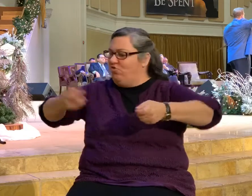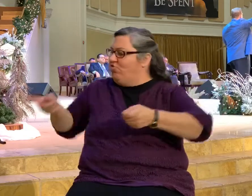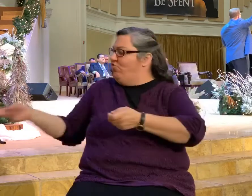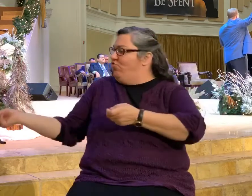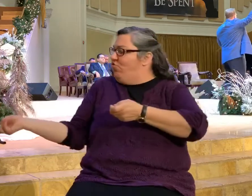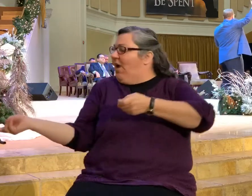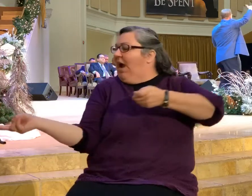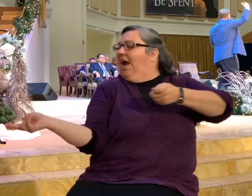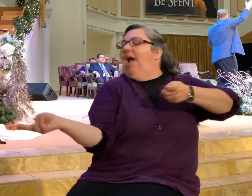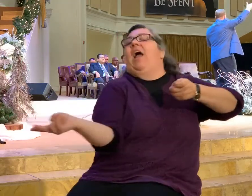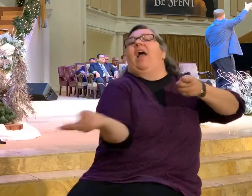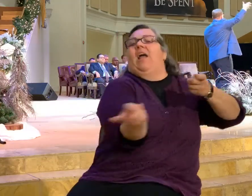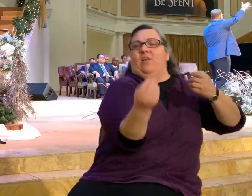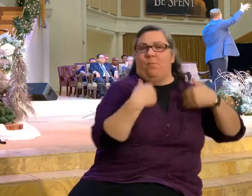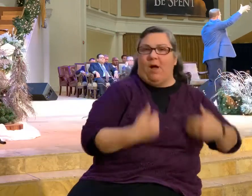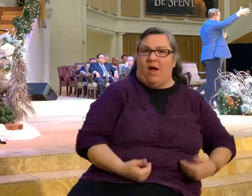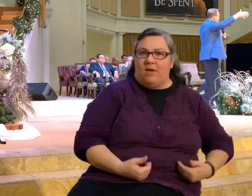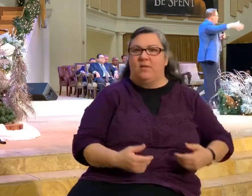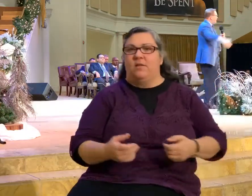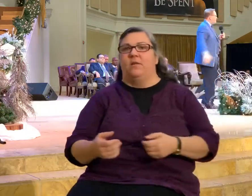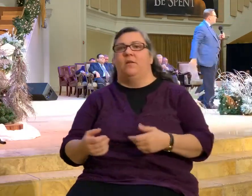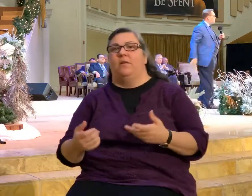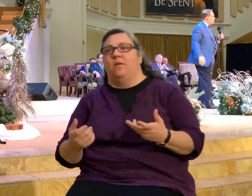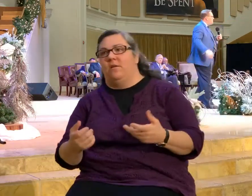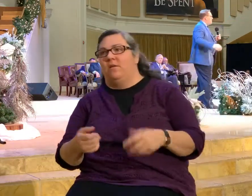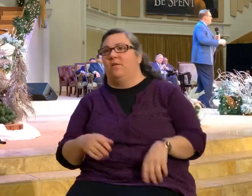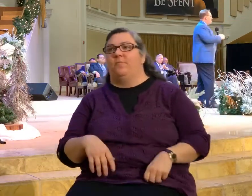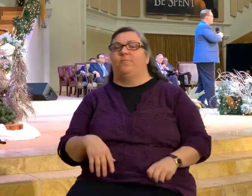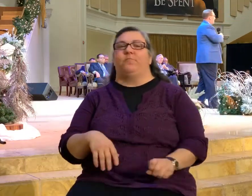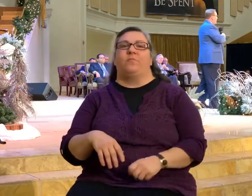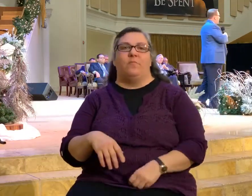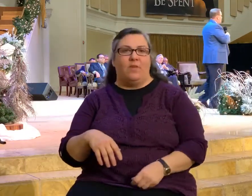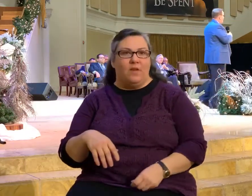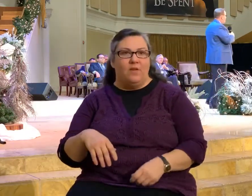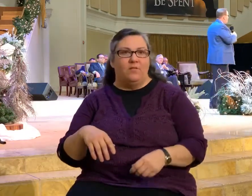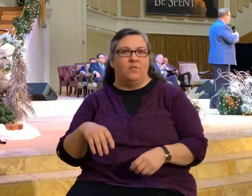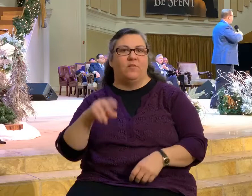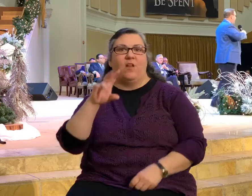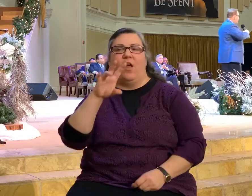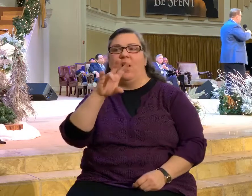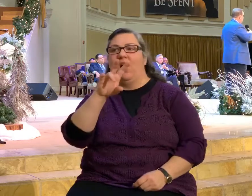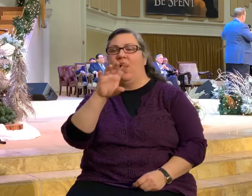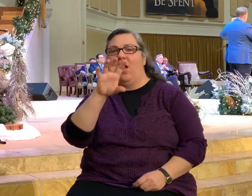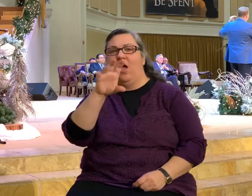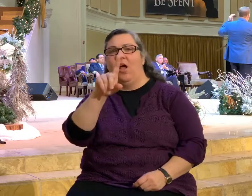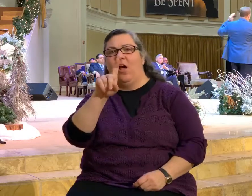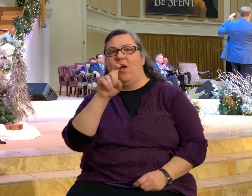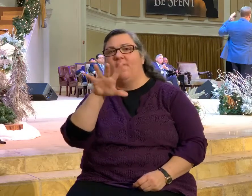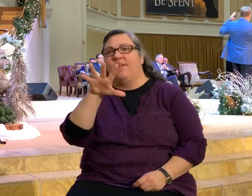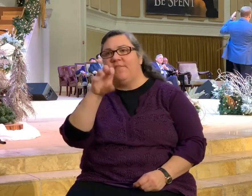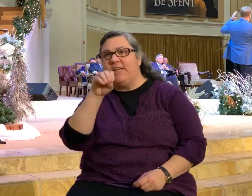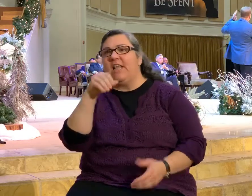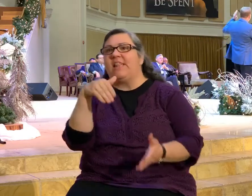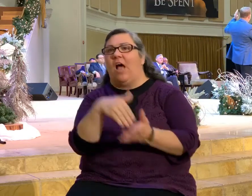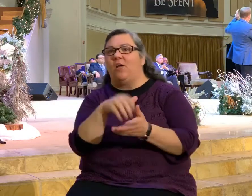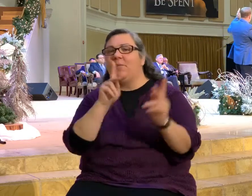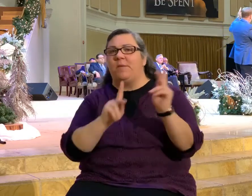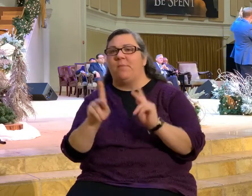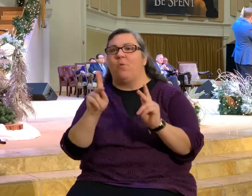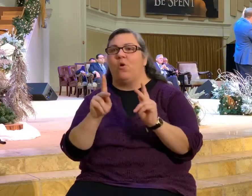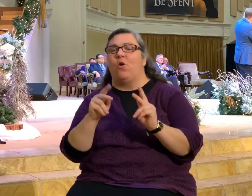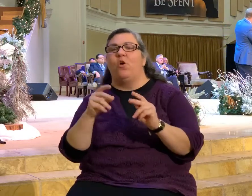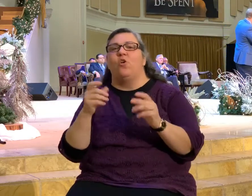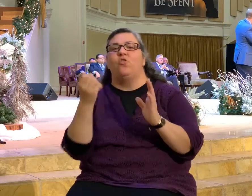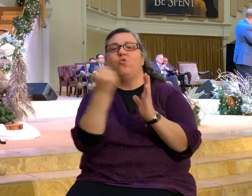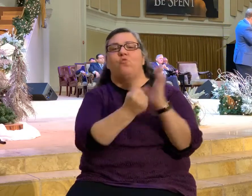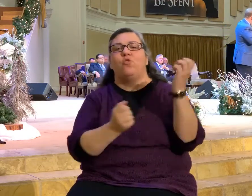Christians died in the Colosseum. They didn't. Most of them died at the Circus Maximus, which set 150,000 people. He lined the crucified